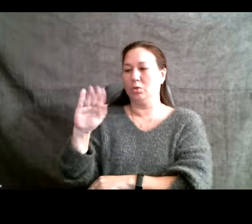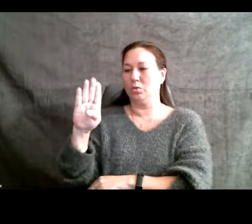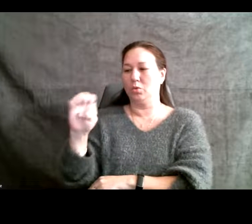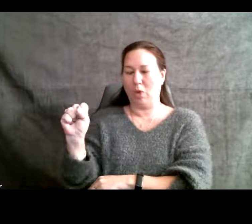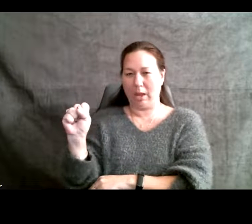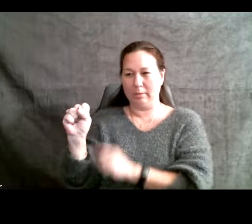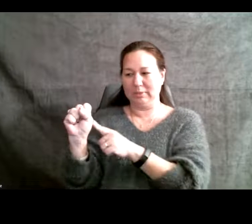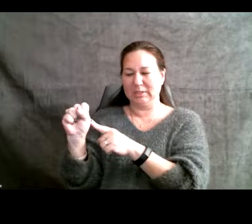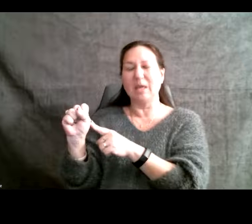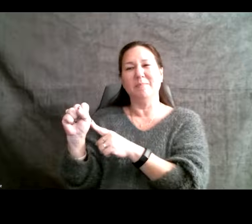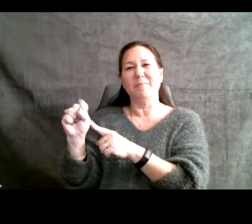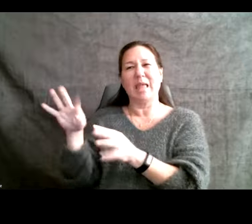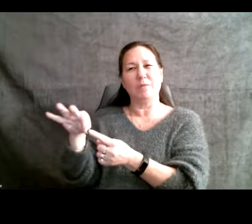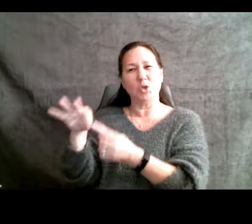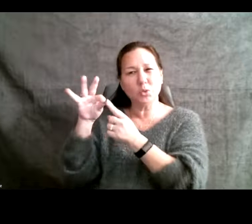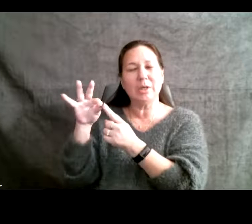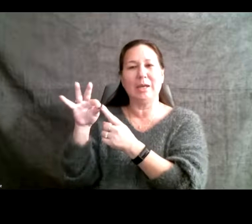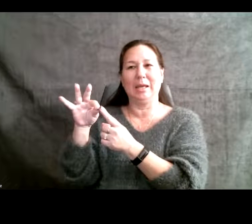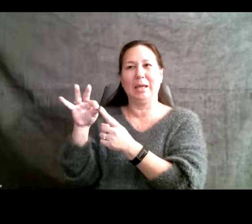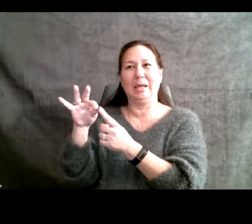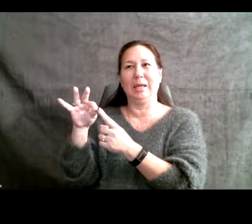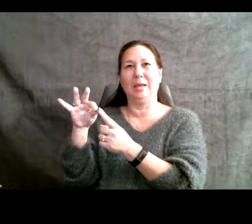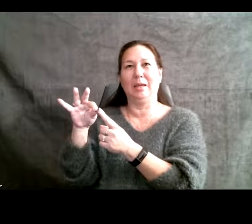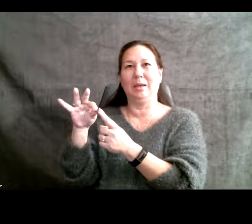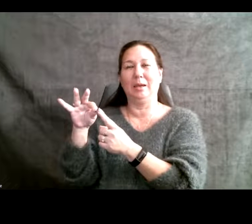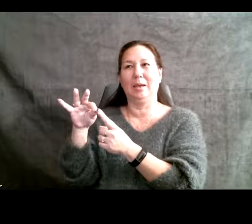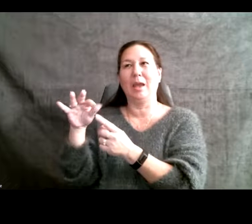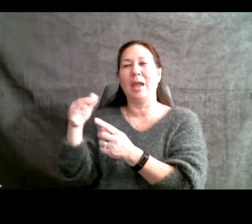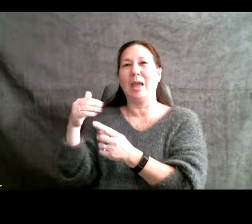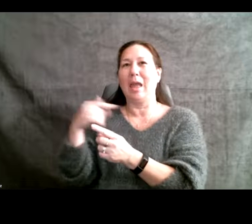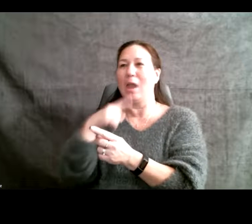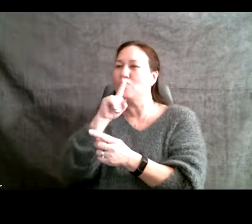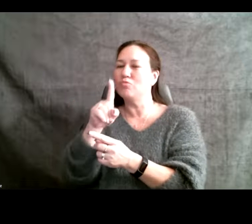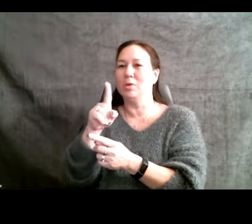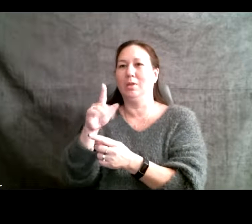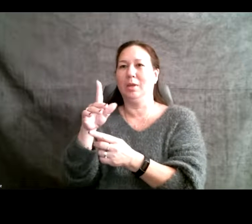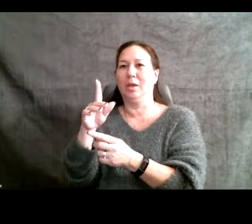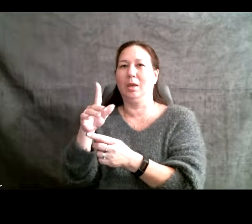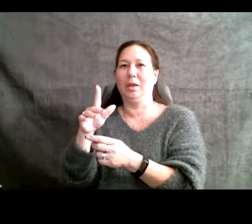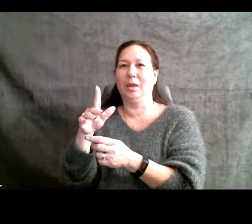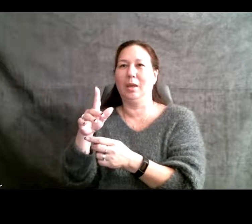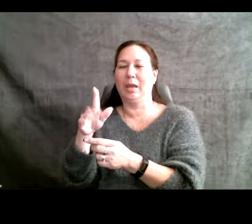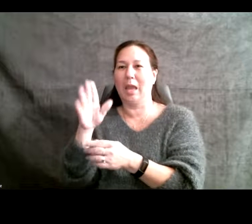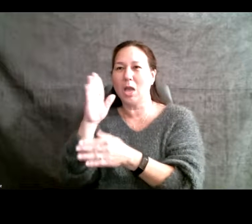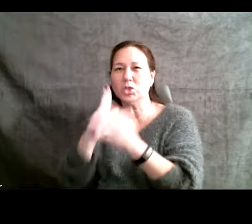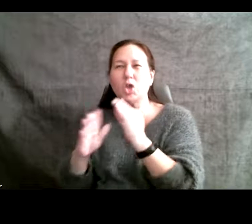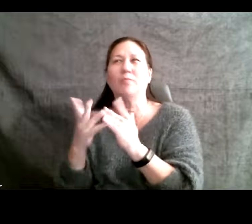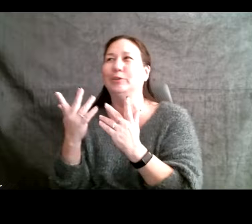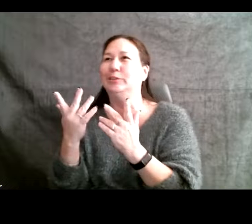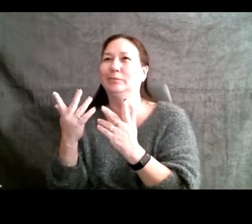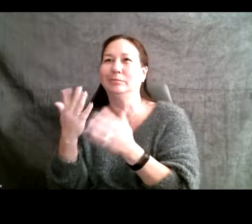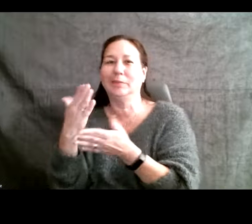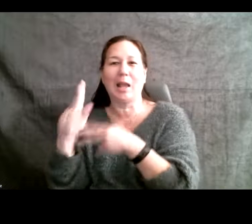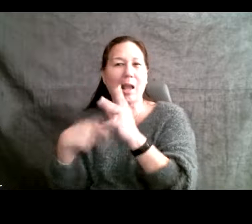sovereign situation or relationship with Massachusetts. And that's different. So part of the EJ definition could include